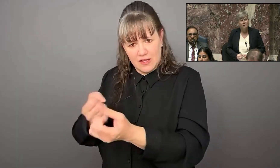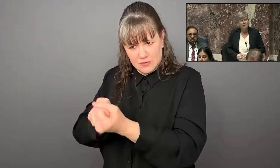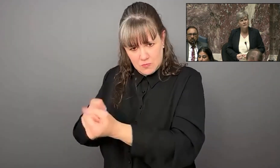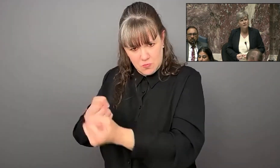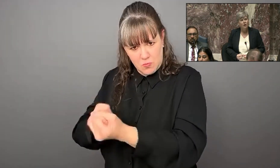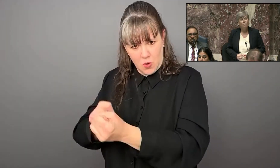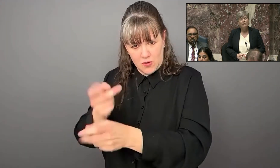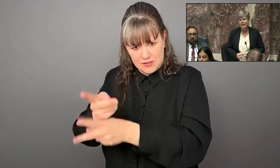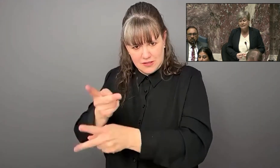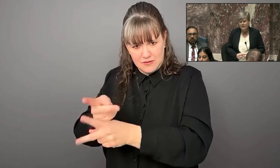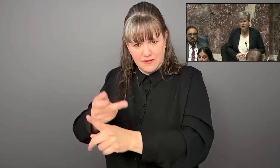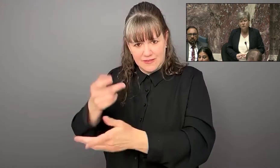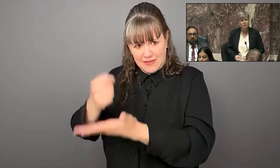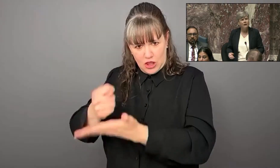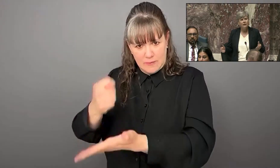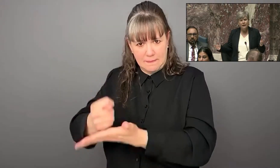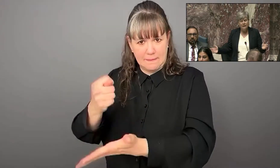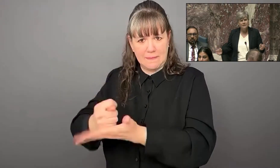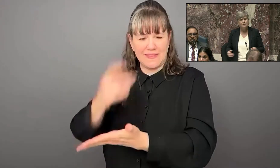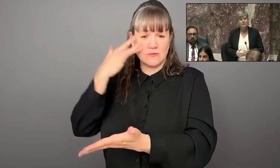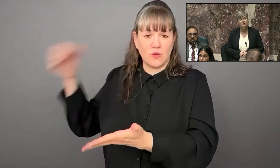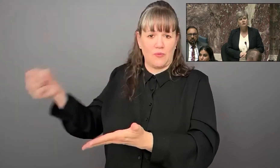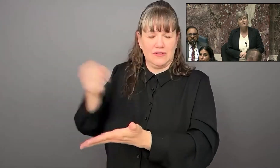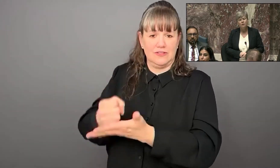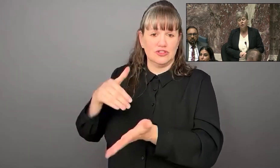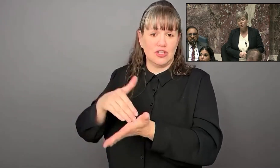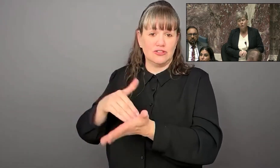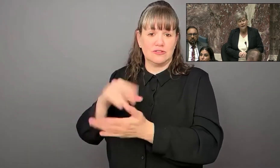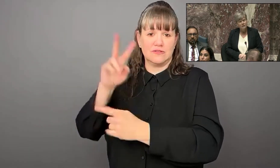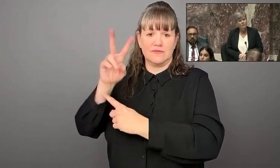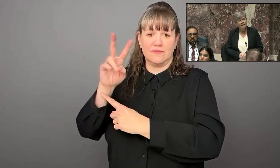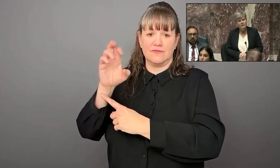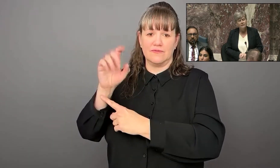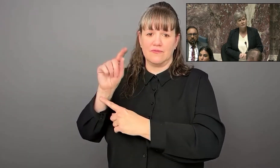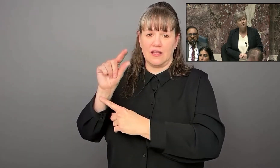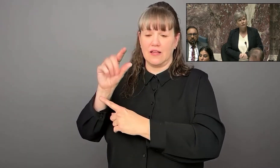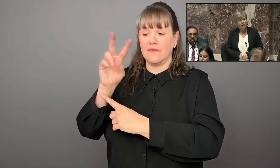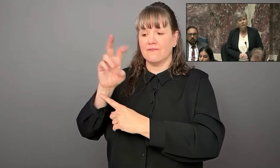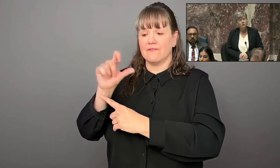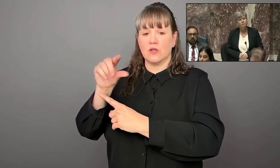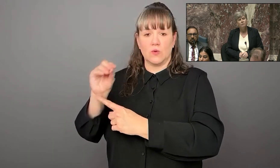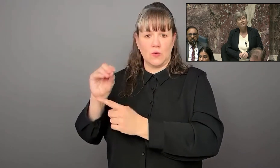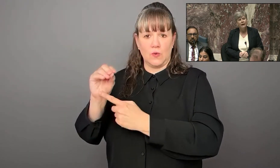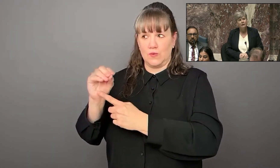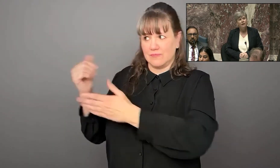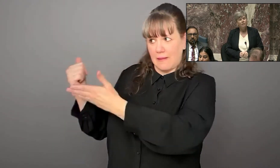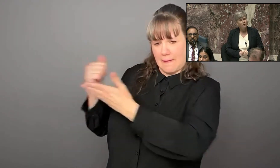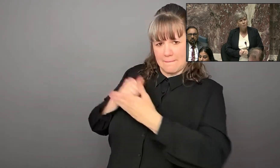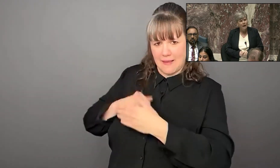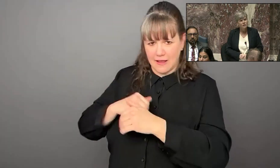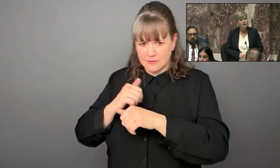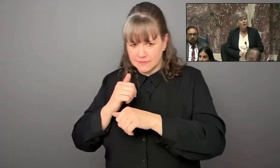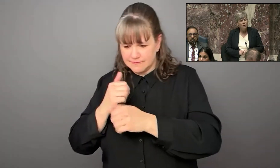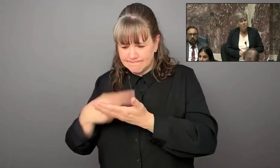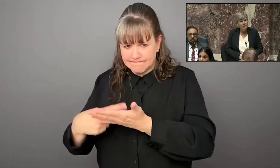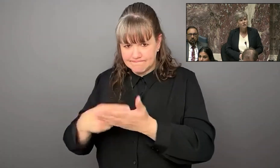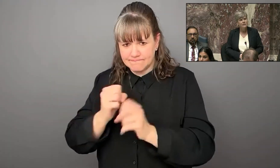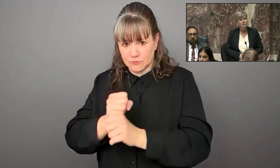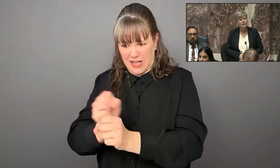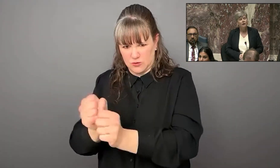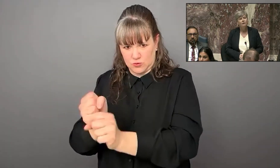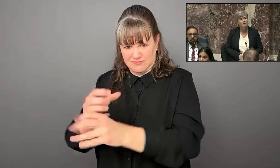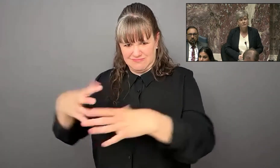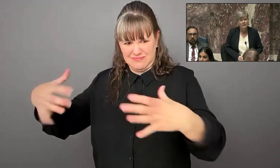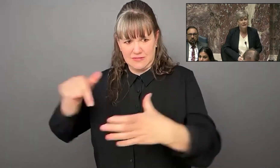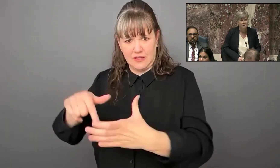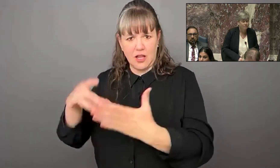working with us. We're going to continue to do that. And as I said, Mr. Speaker, we're going to expand this system of care so that people get the compassionate,